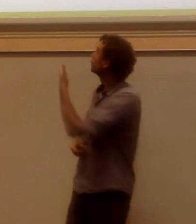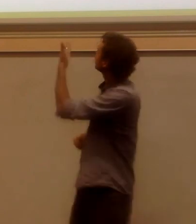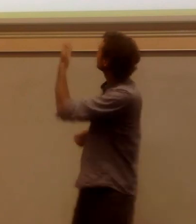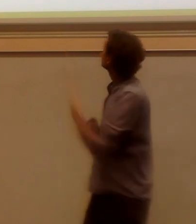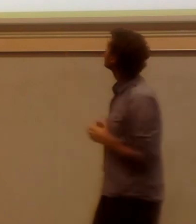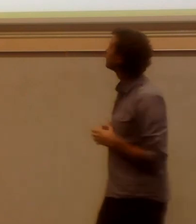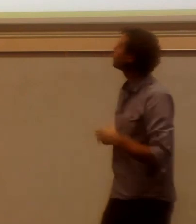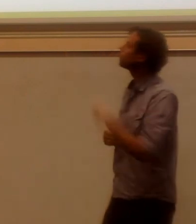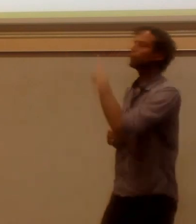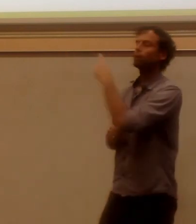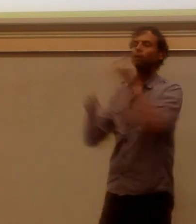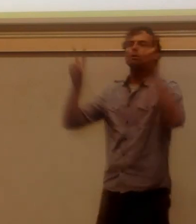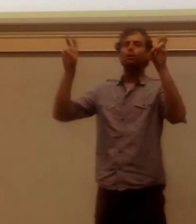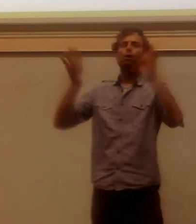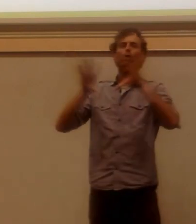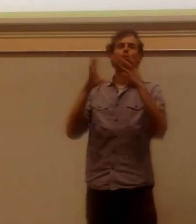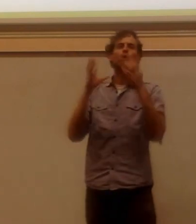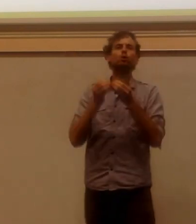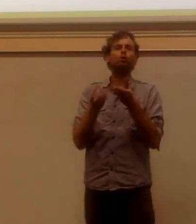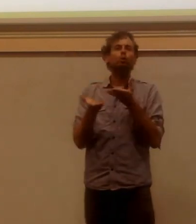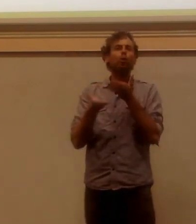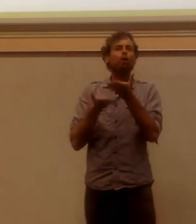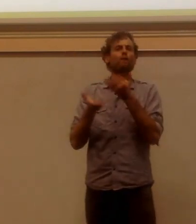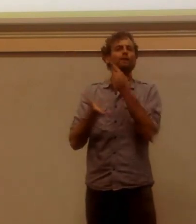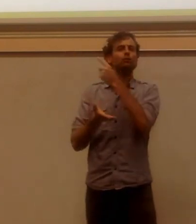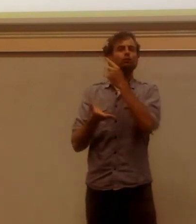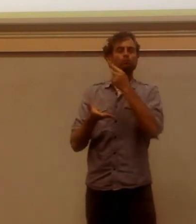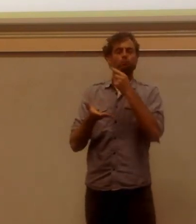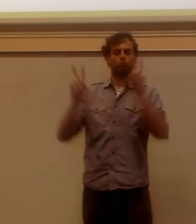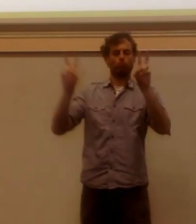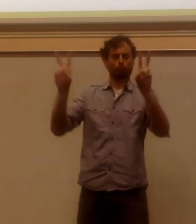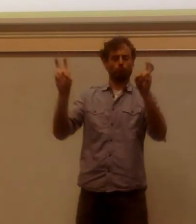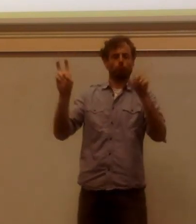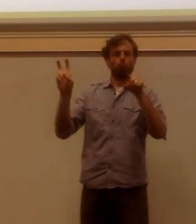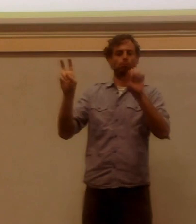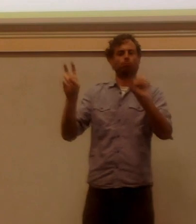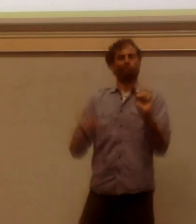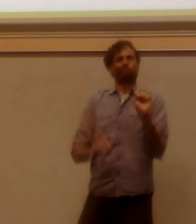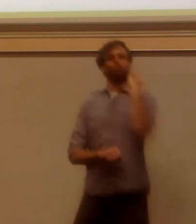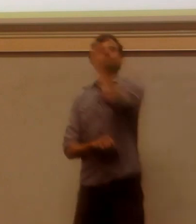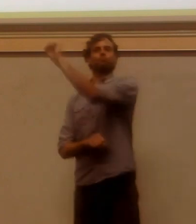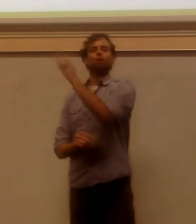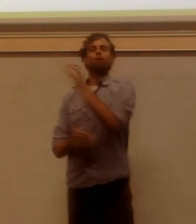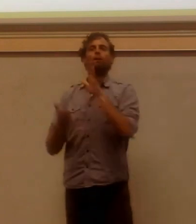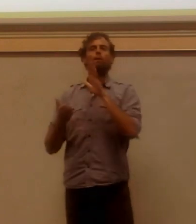of communication within one service, which is why it's called total conversation.